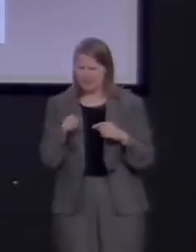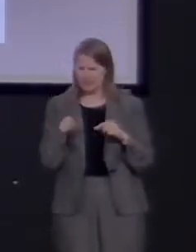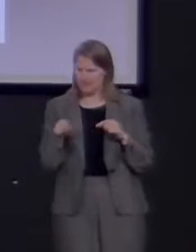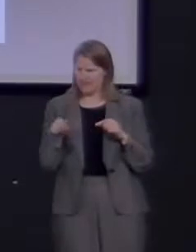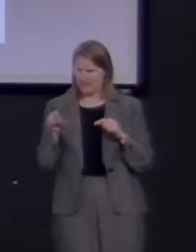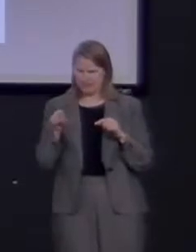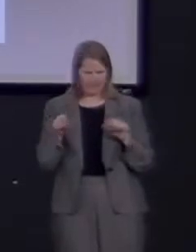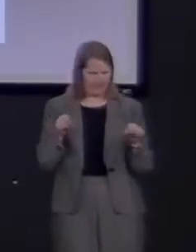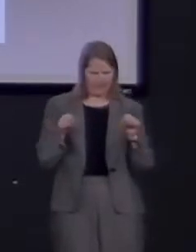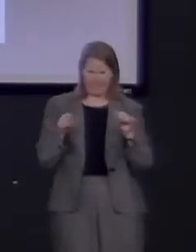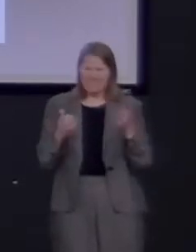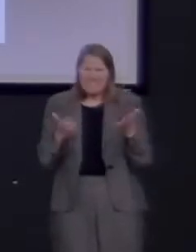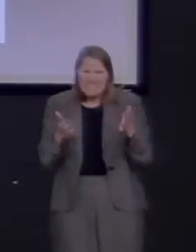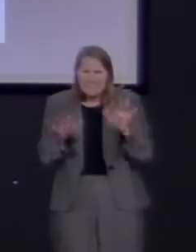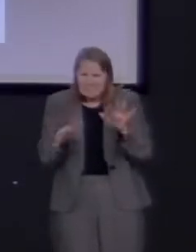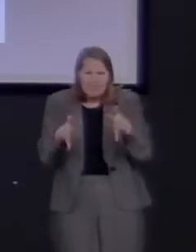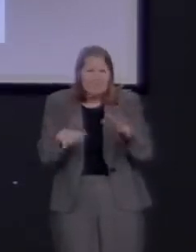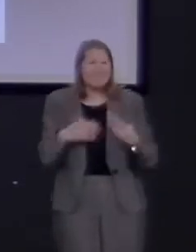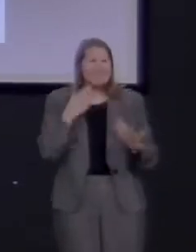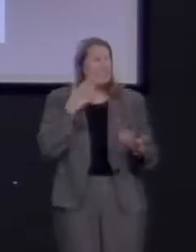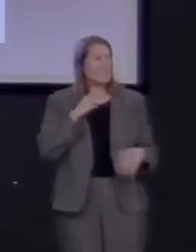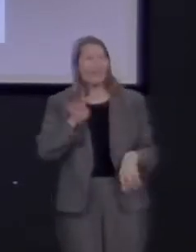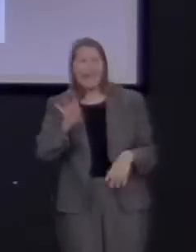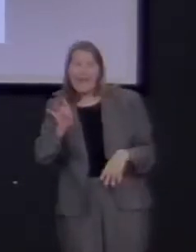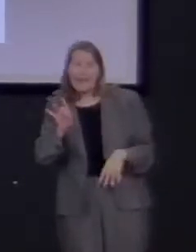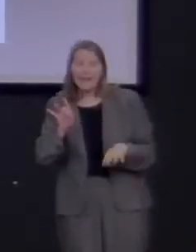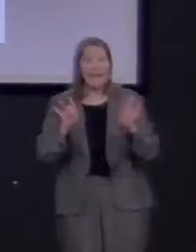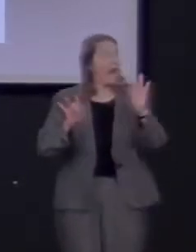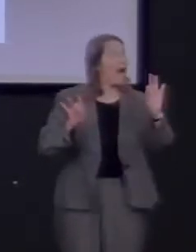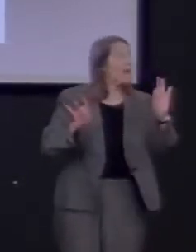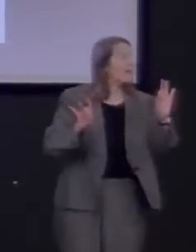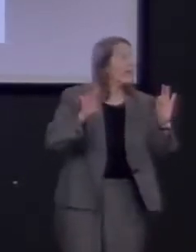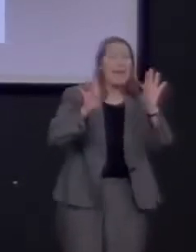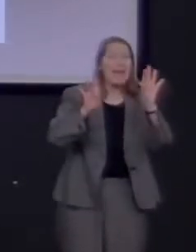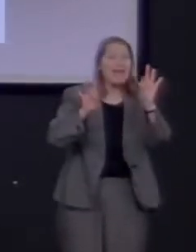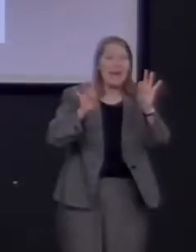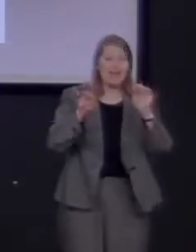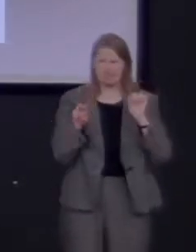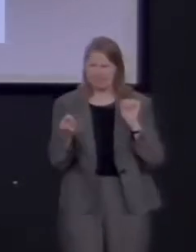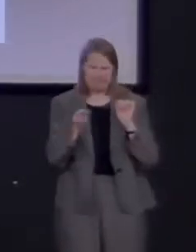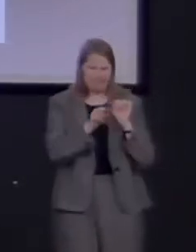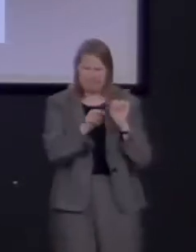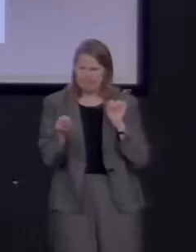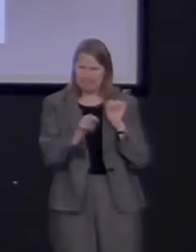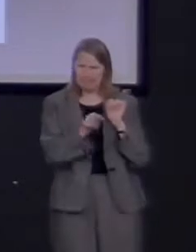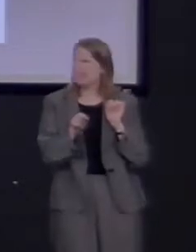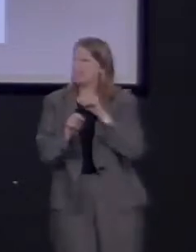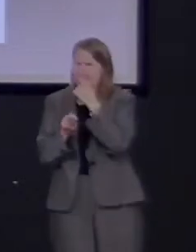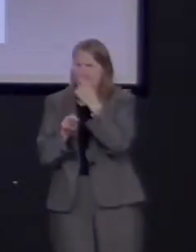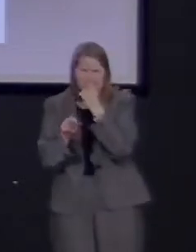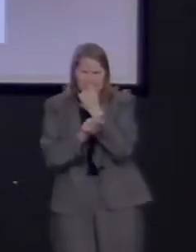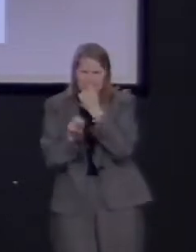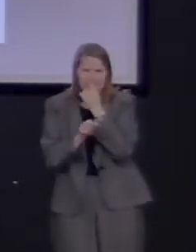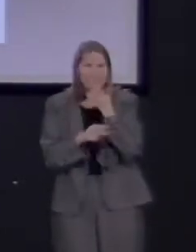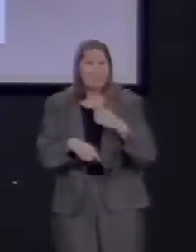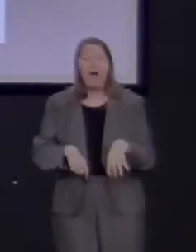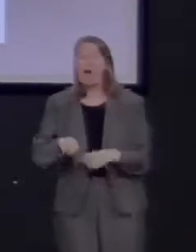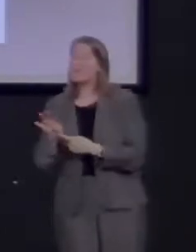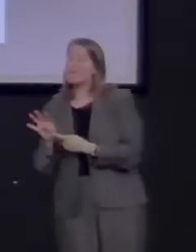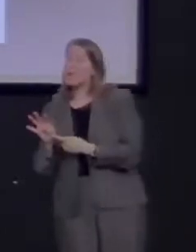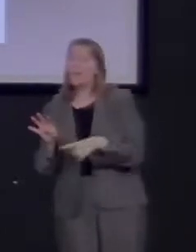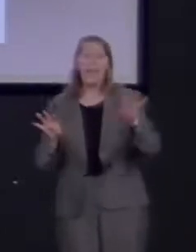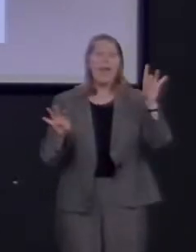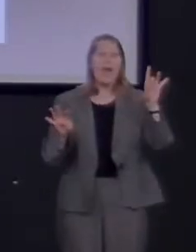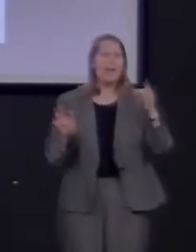for example, if you showed them an array of 8 and 9 dots, they would be slower than discriminating between an array of 4 and